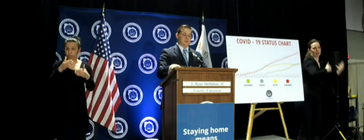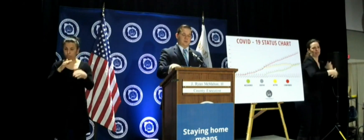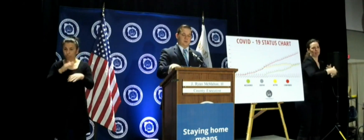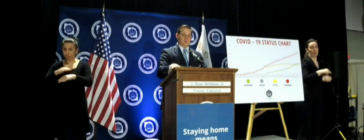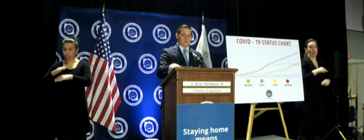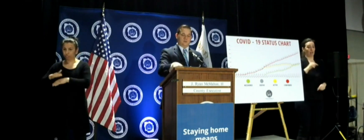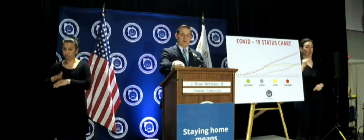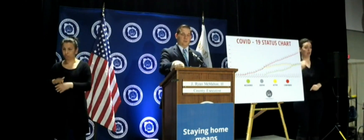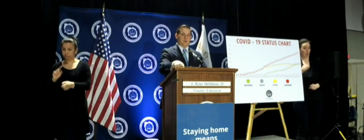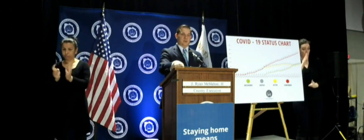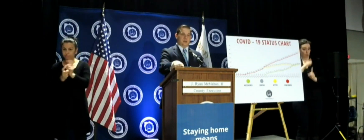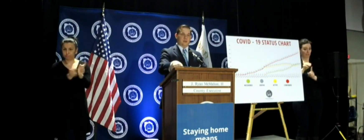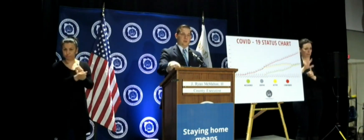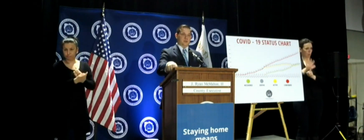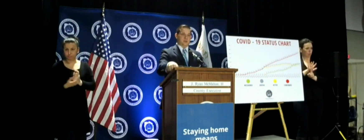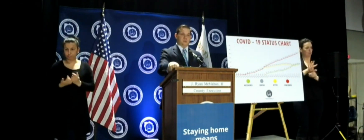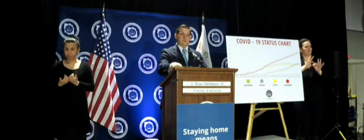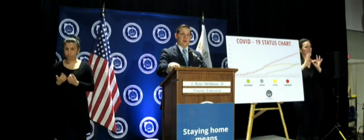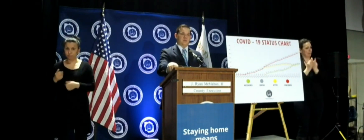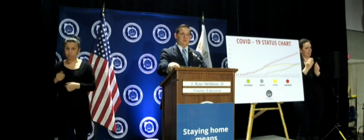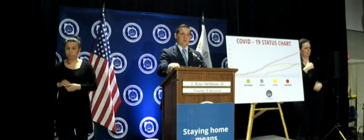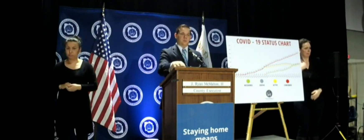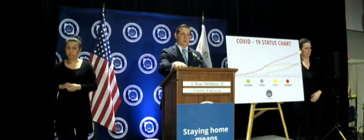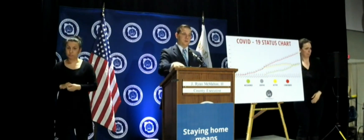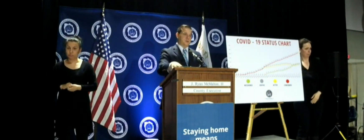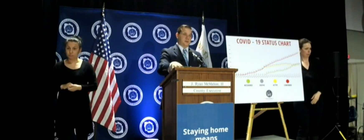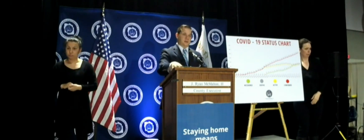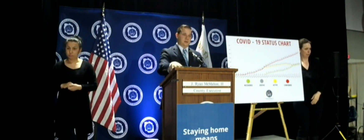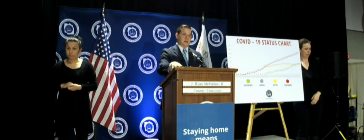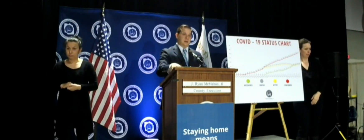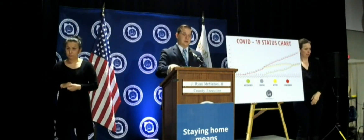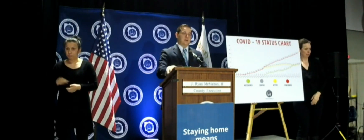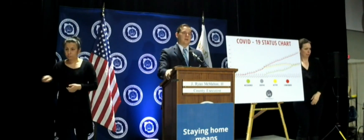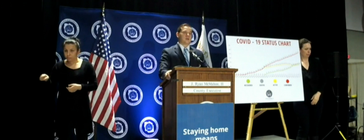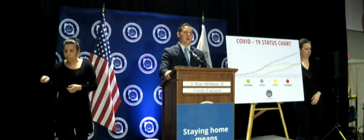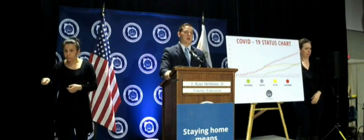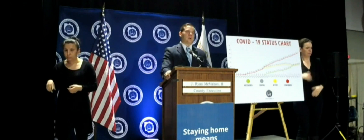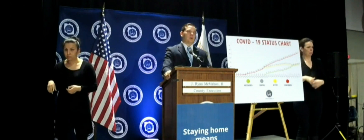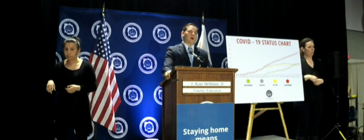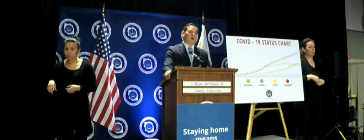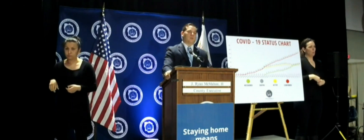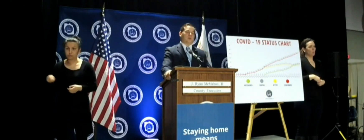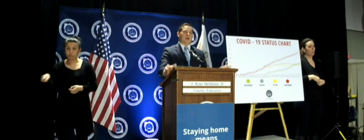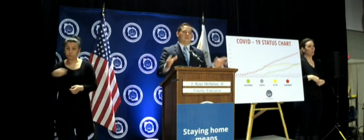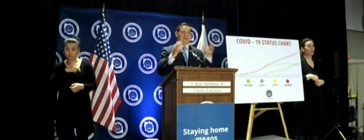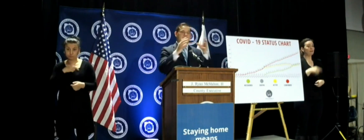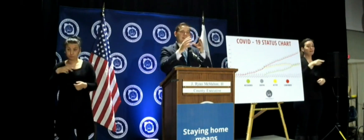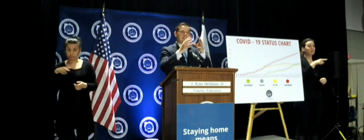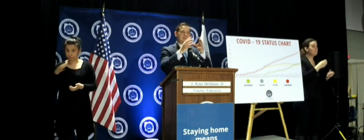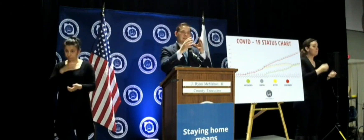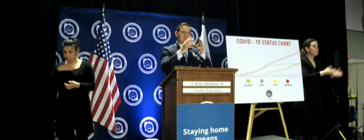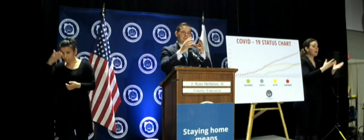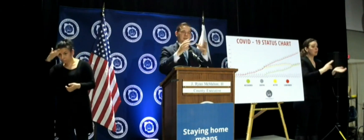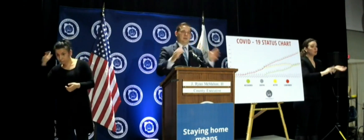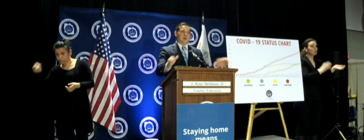activities, we infect patient A is with 5 other people, all of a sudden they get it. So when you have that